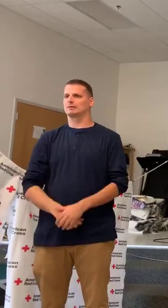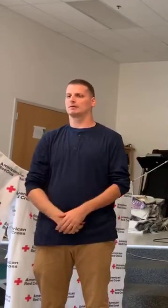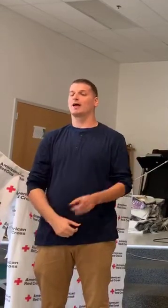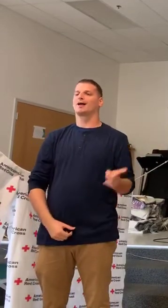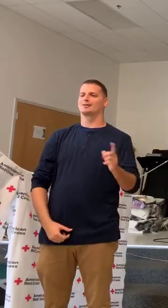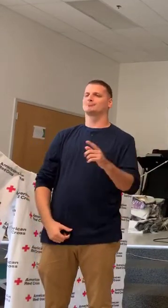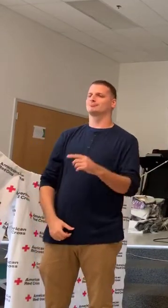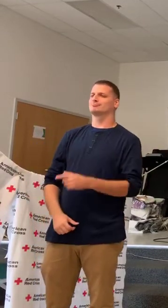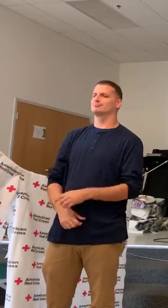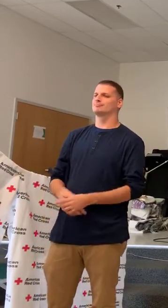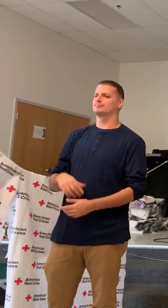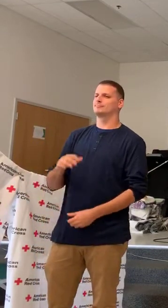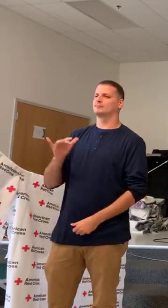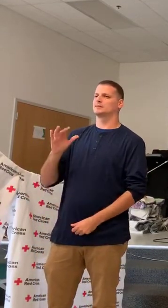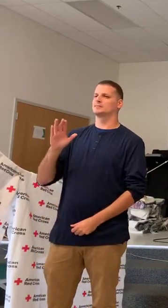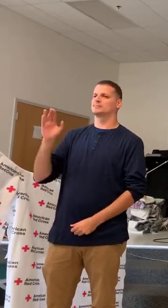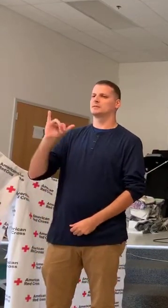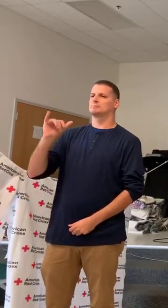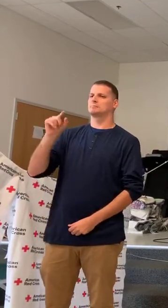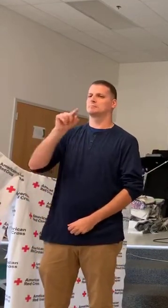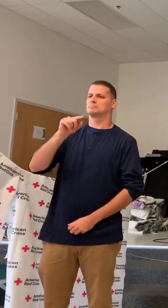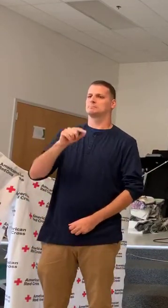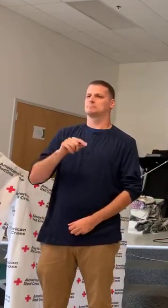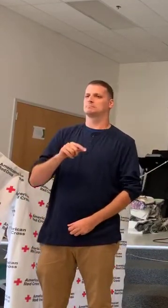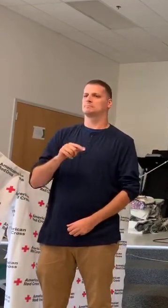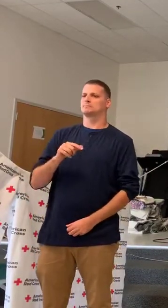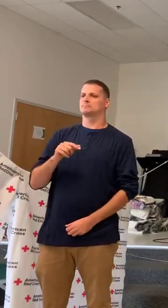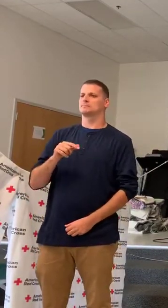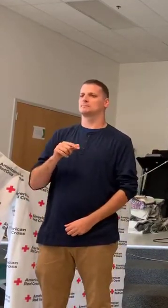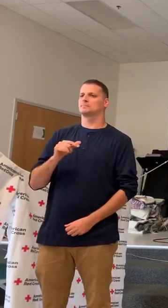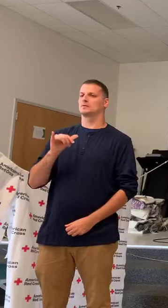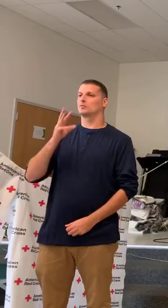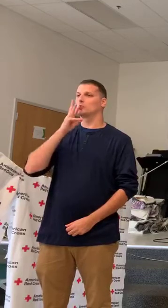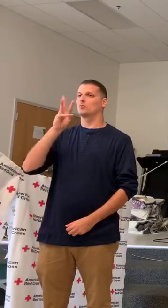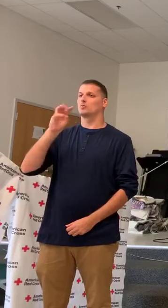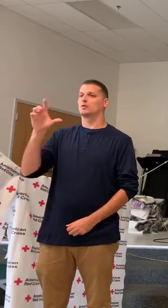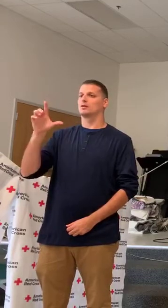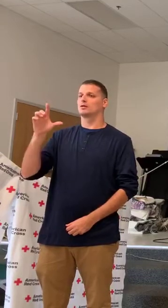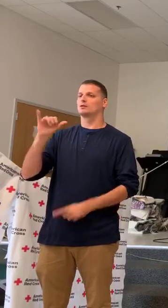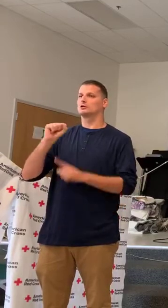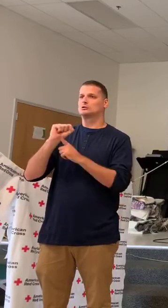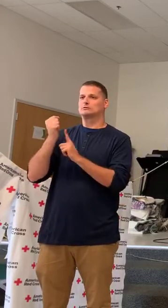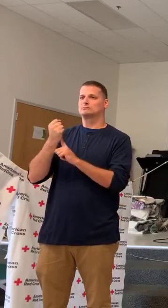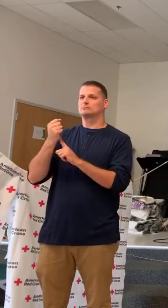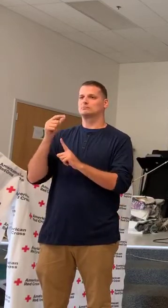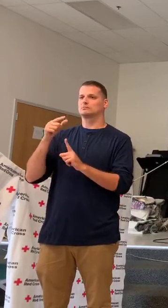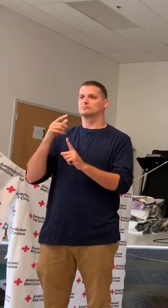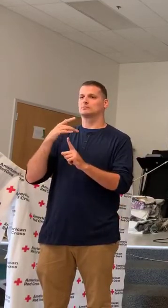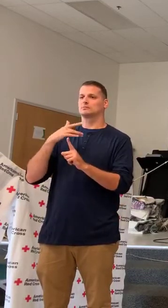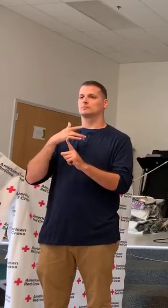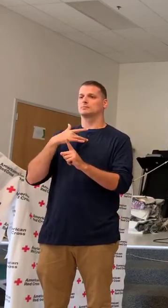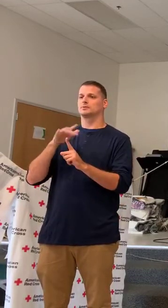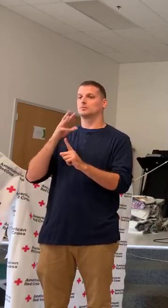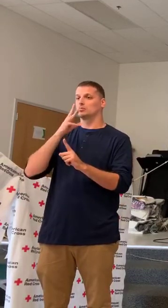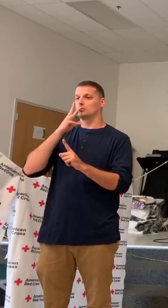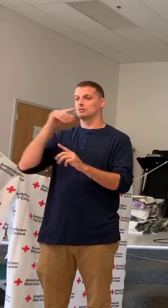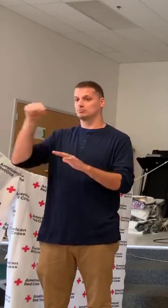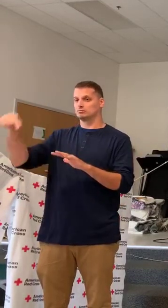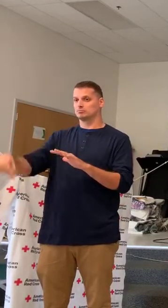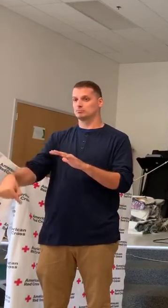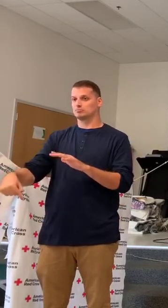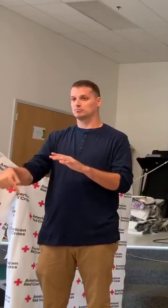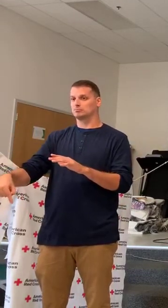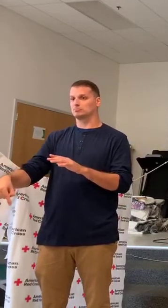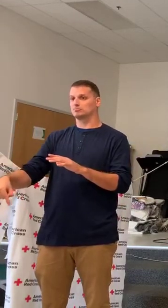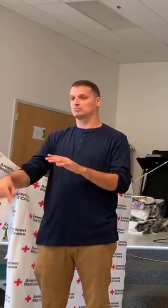retardant and wells. That's normally, we don't have that issue in terms of penetration that deep into the water table.